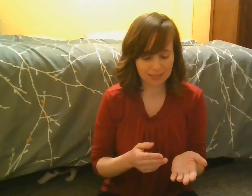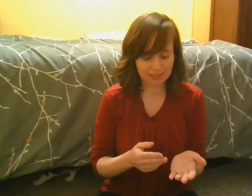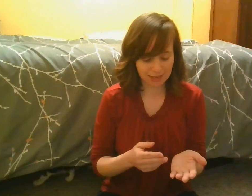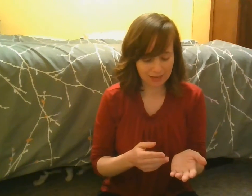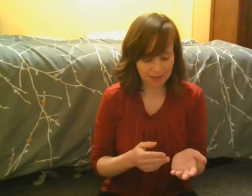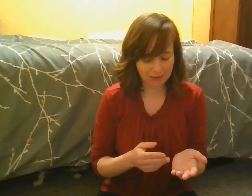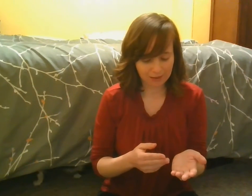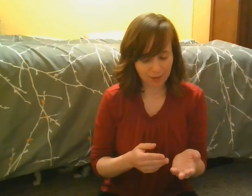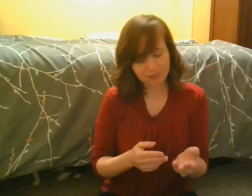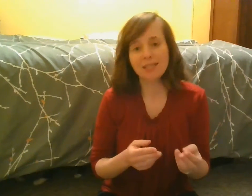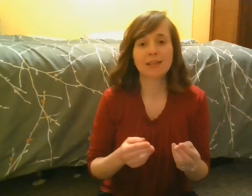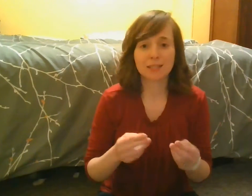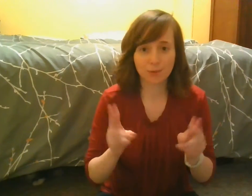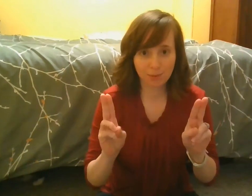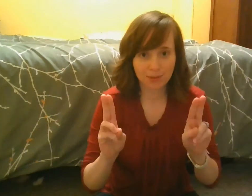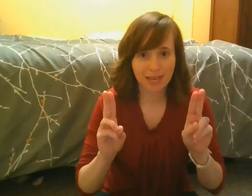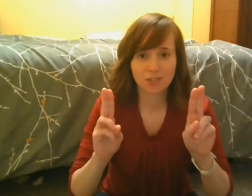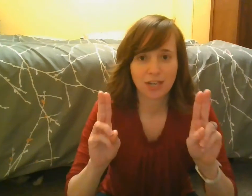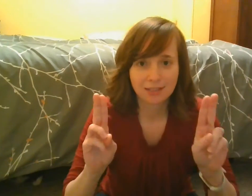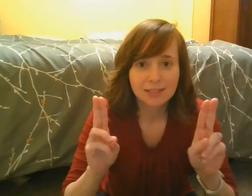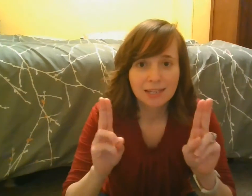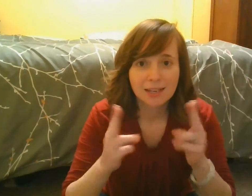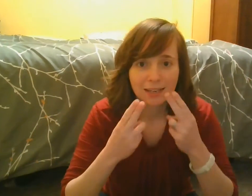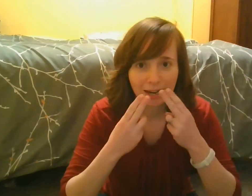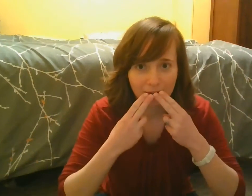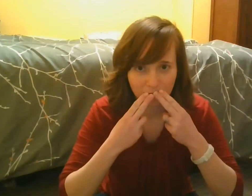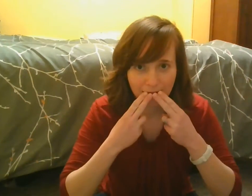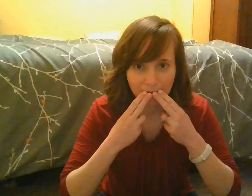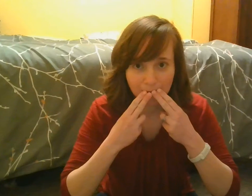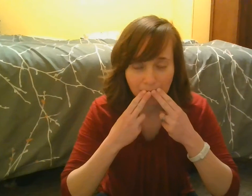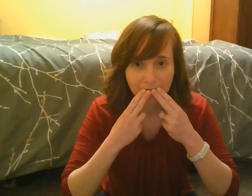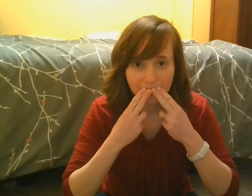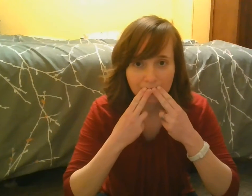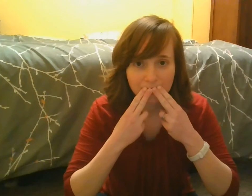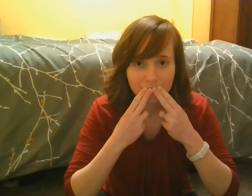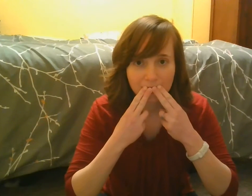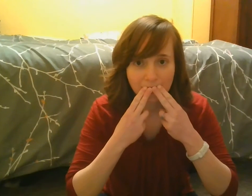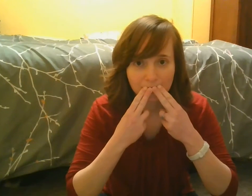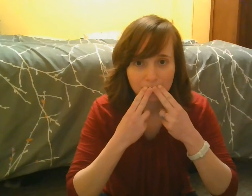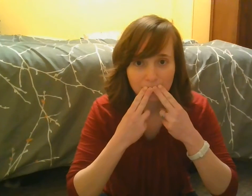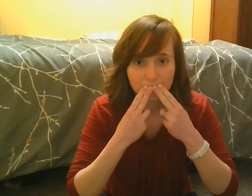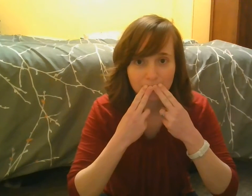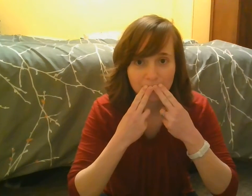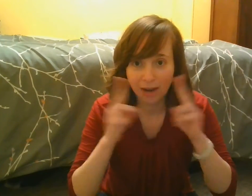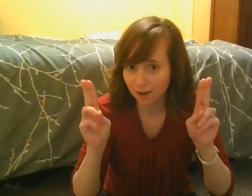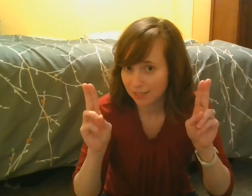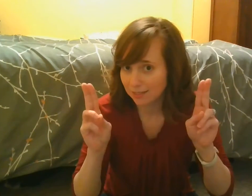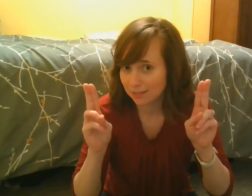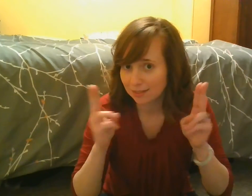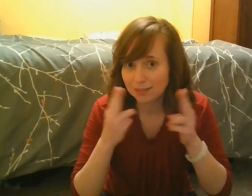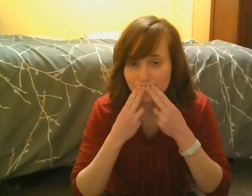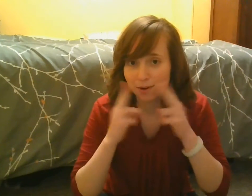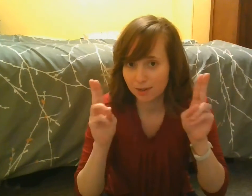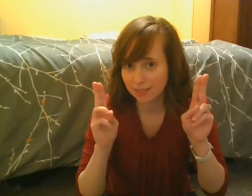is I've seen it this way with H hands, kind of at the mouth here, and just kind of to be honest,